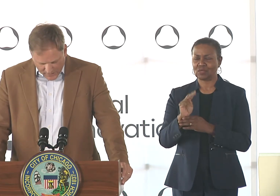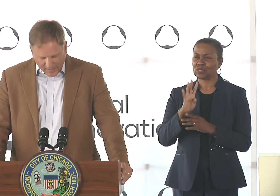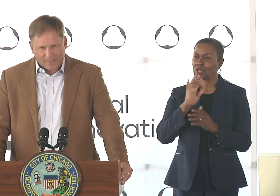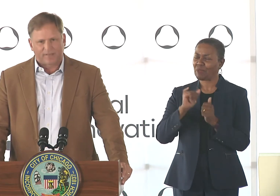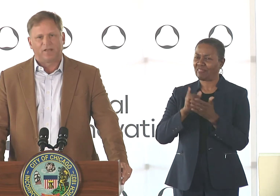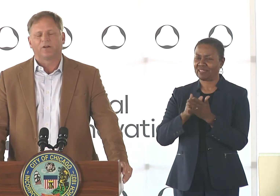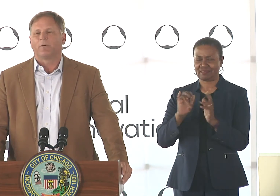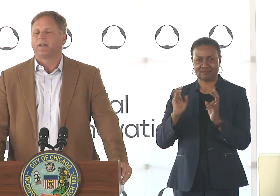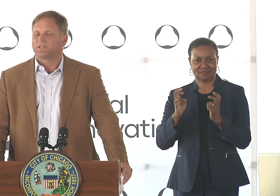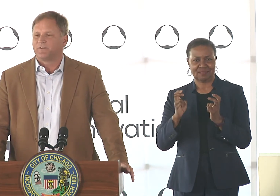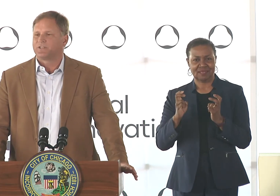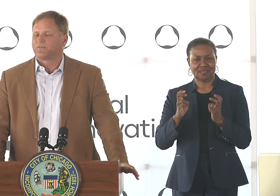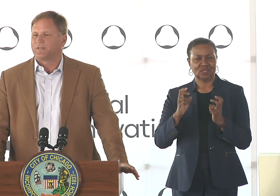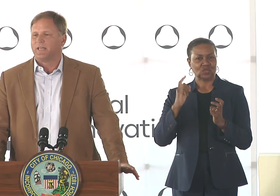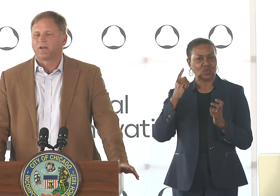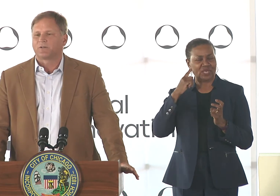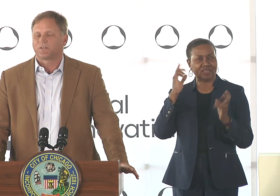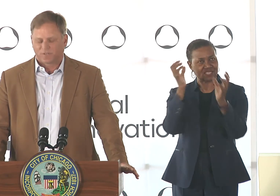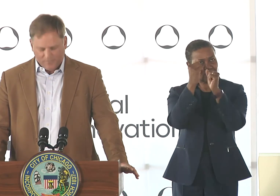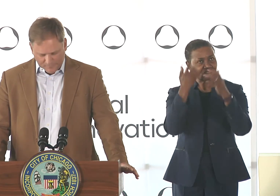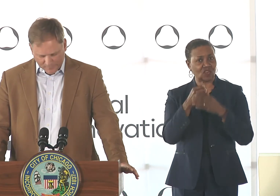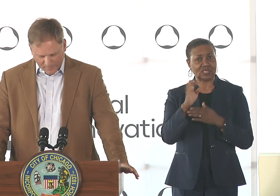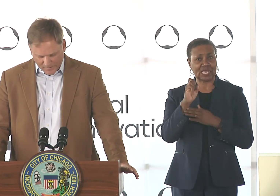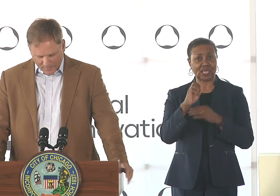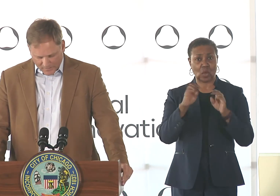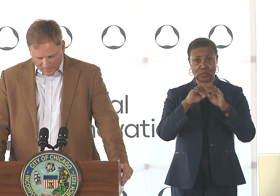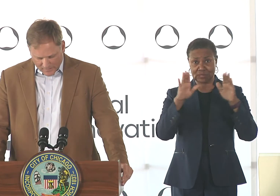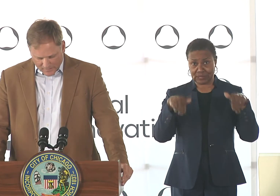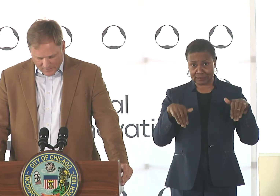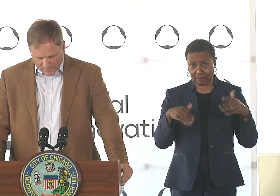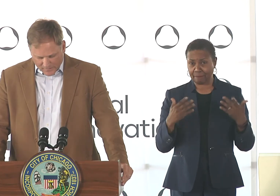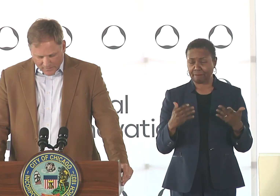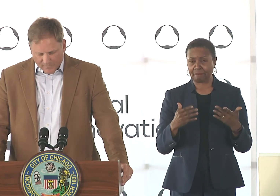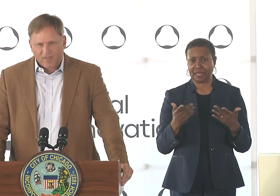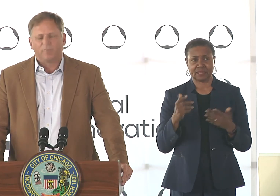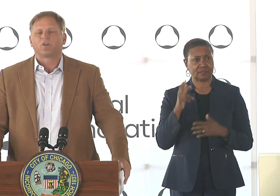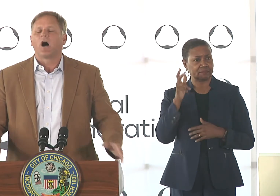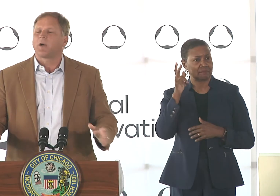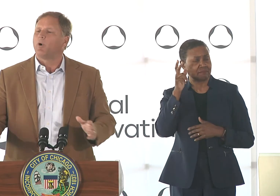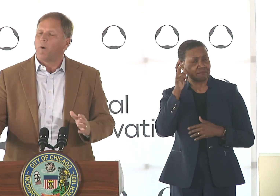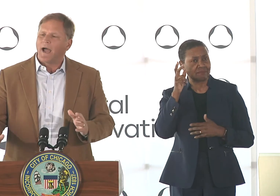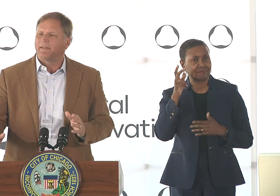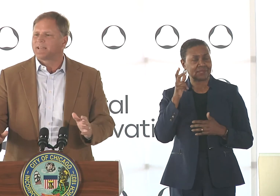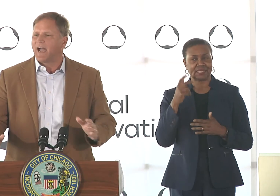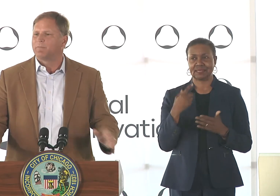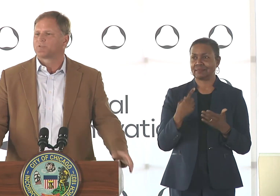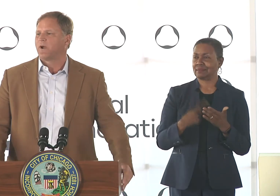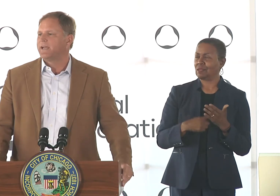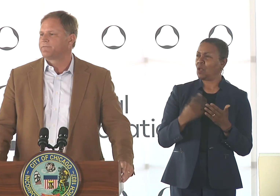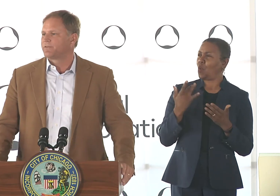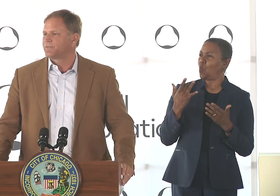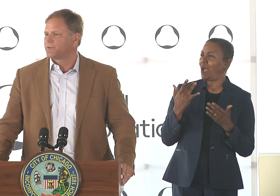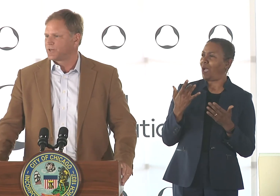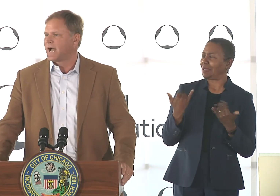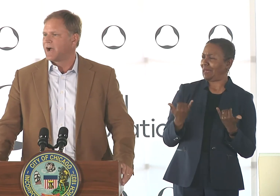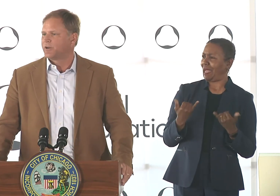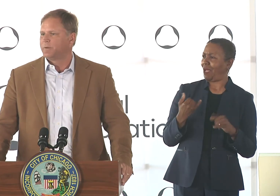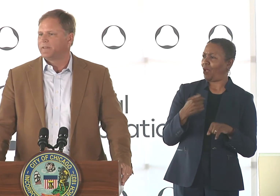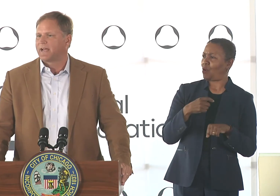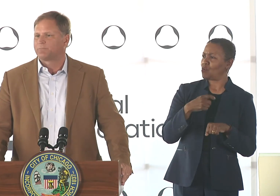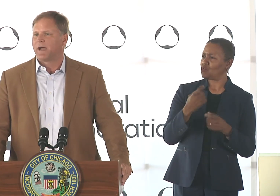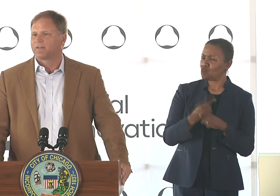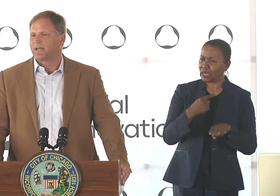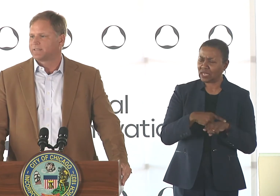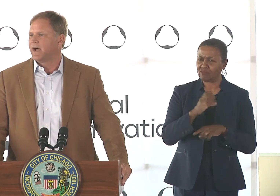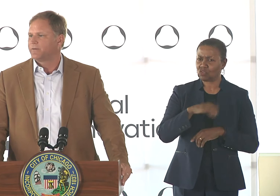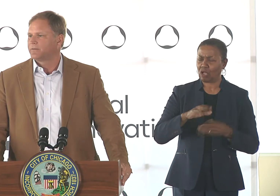it, because to hear about his vision for the ecosystem, to him talk about why the time is right for Chicago to be